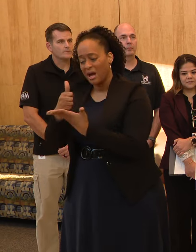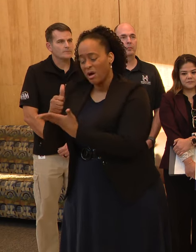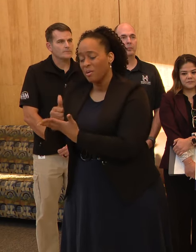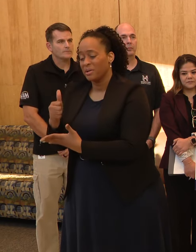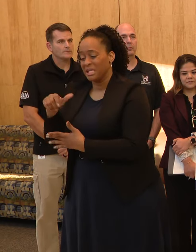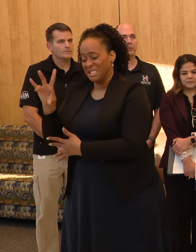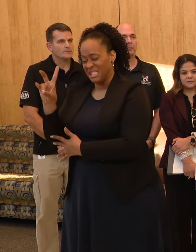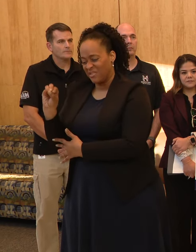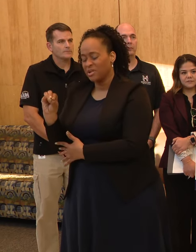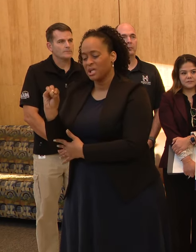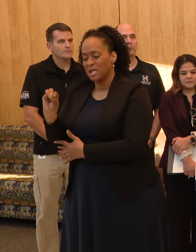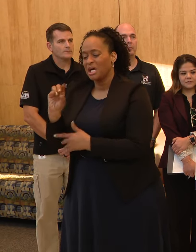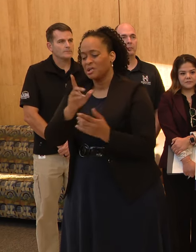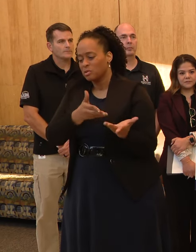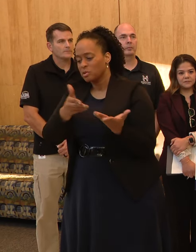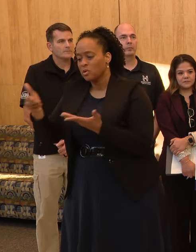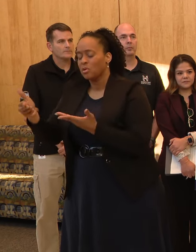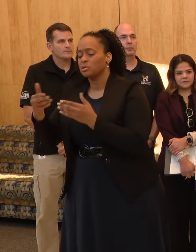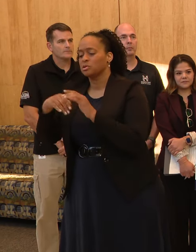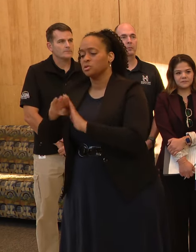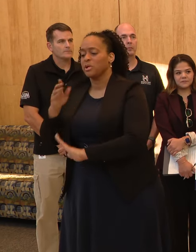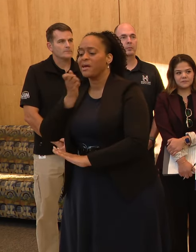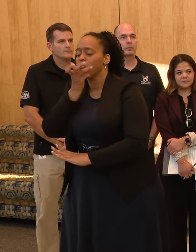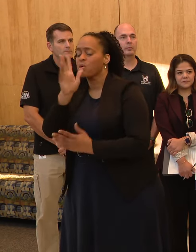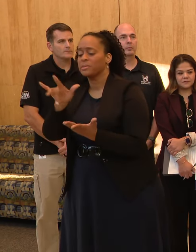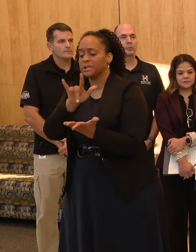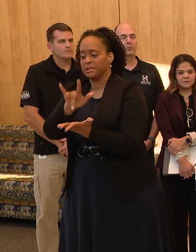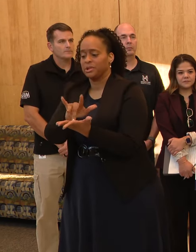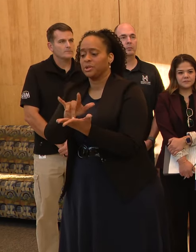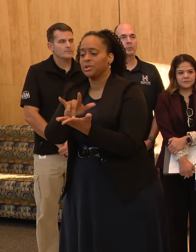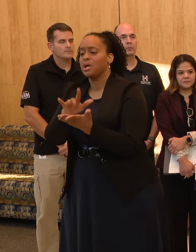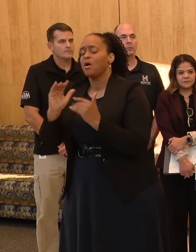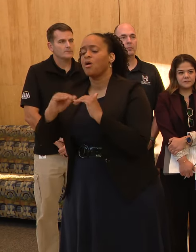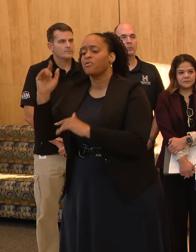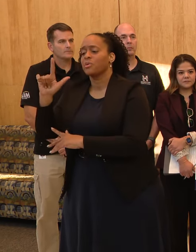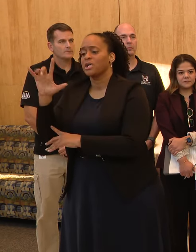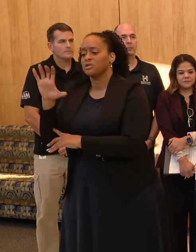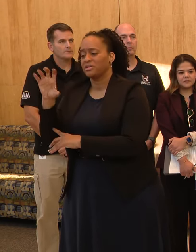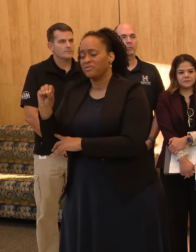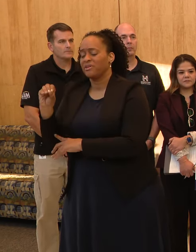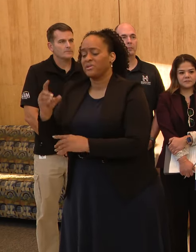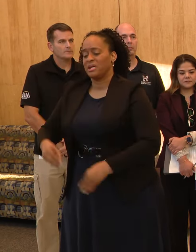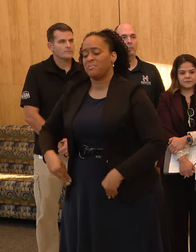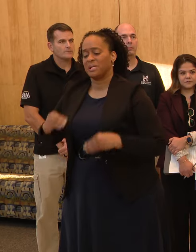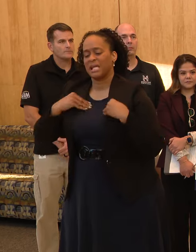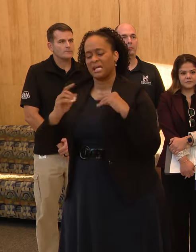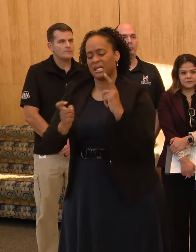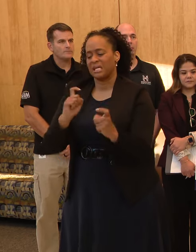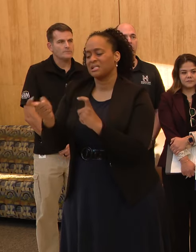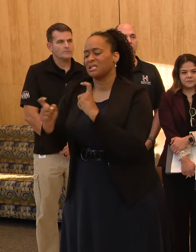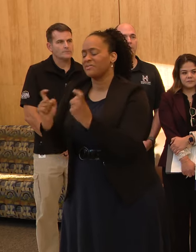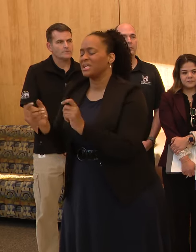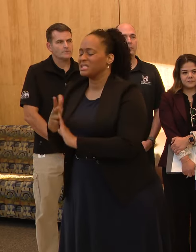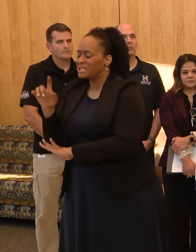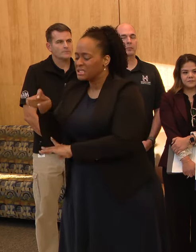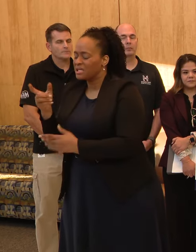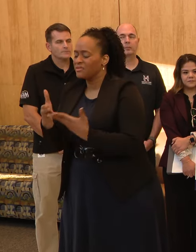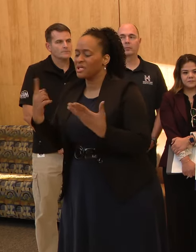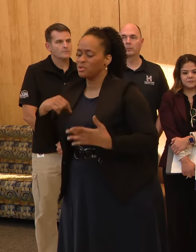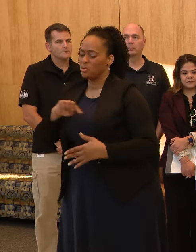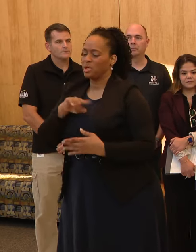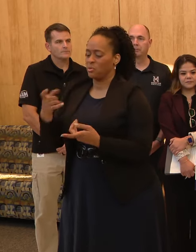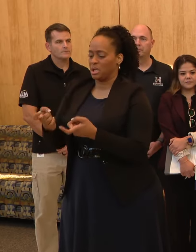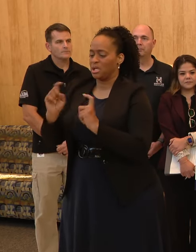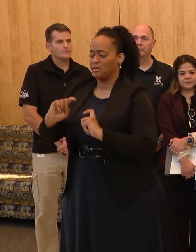least 70 get into warming centers, and over 150 blankets, things that necessities we were given.